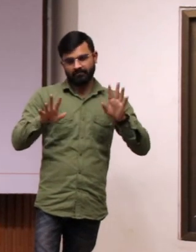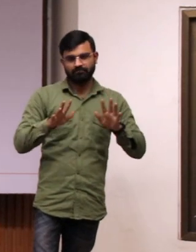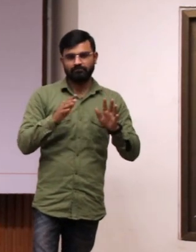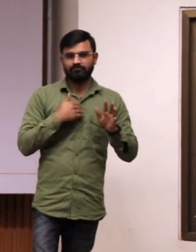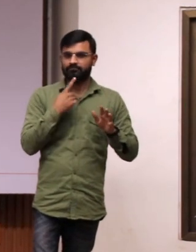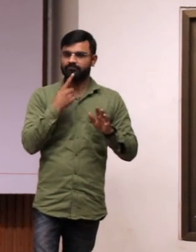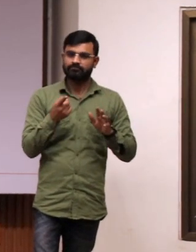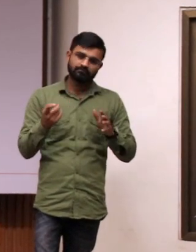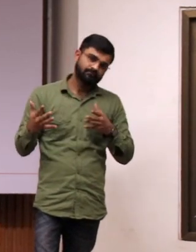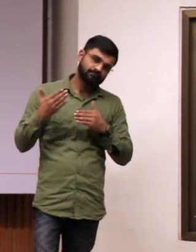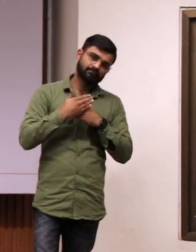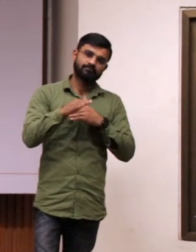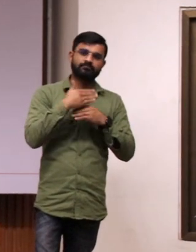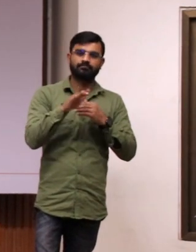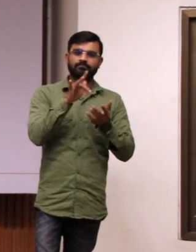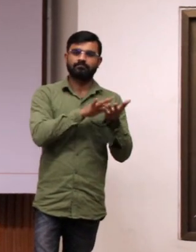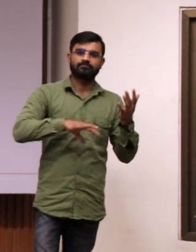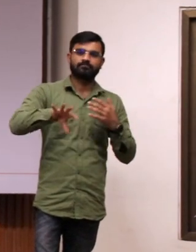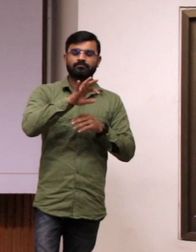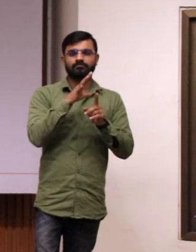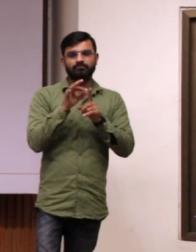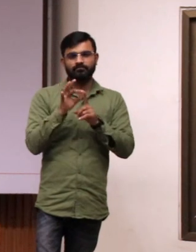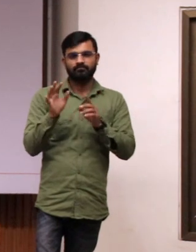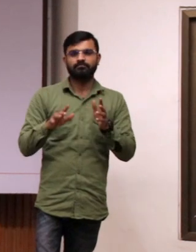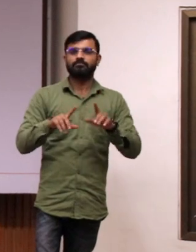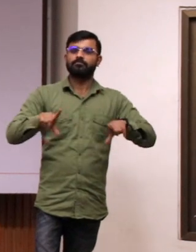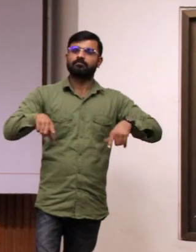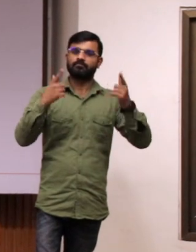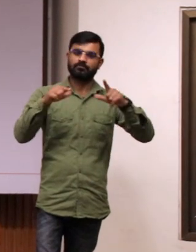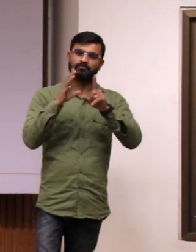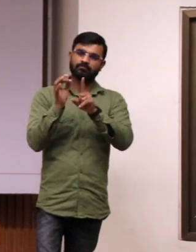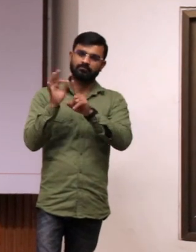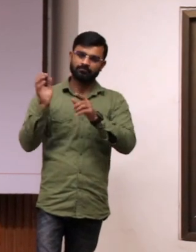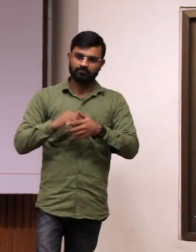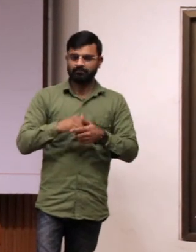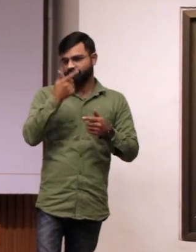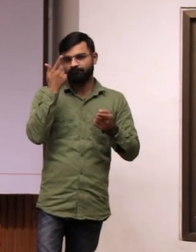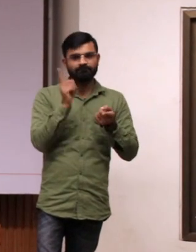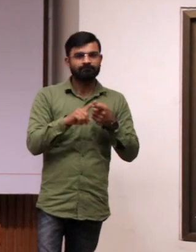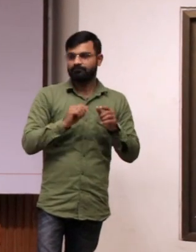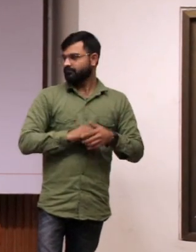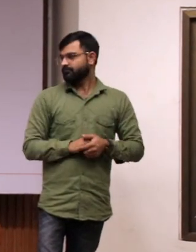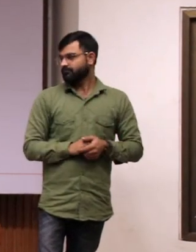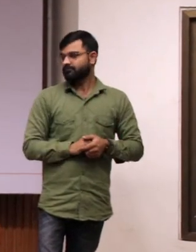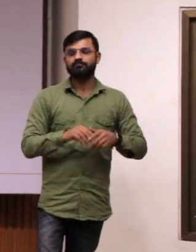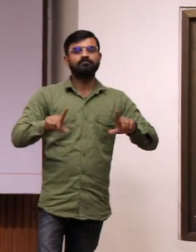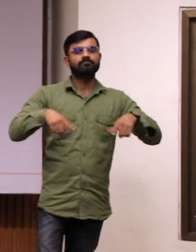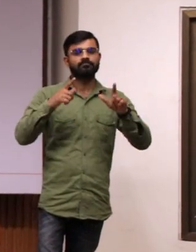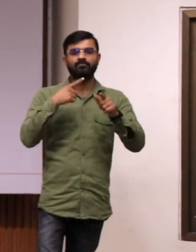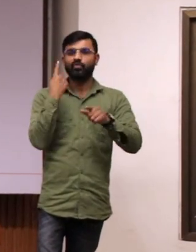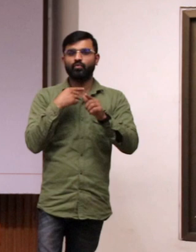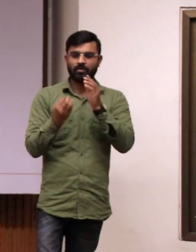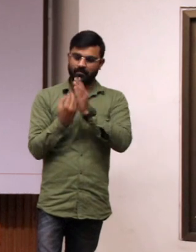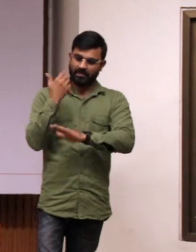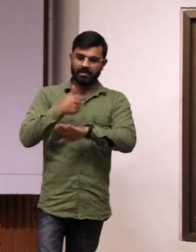are just carrying on. Every state is doing it. Every forest department is doing it. Unfortunately, these are forest department who